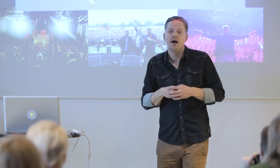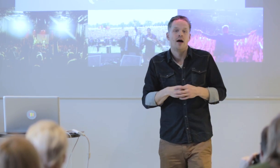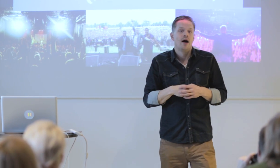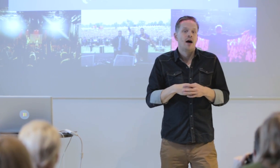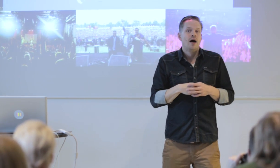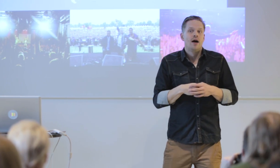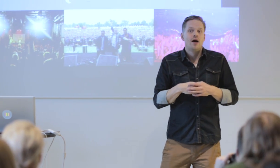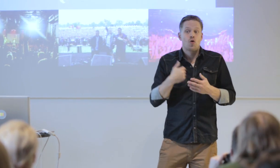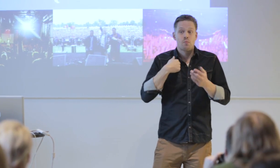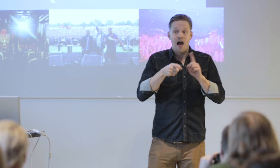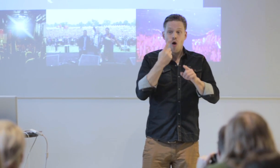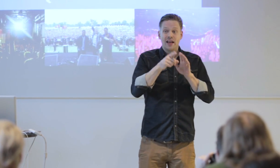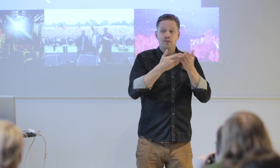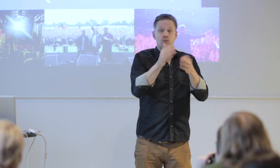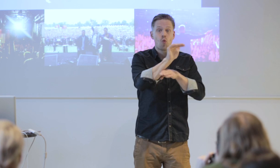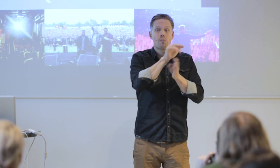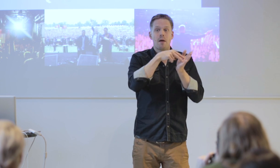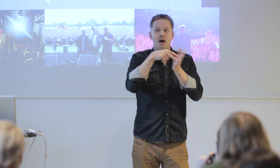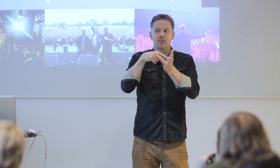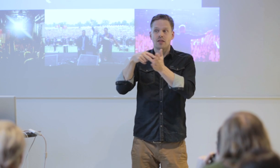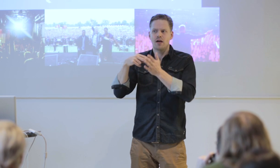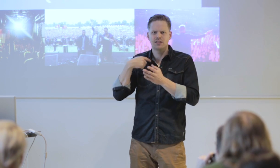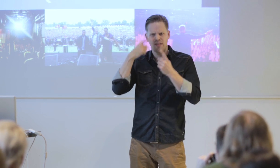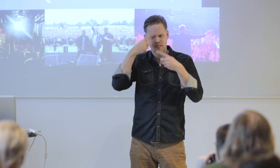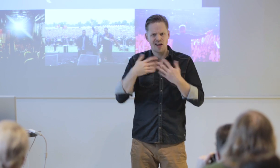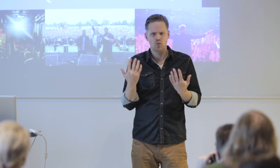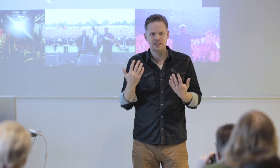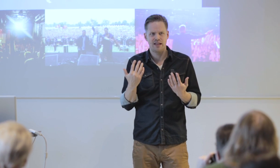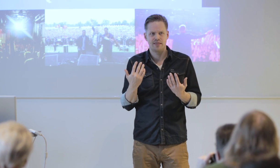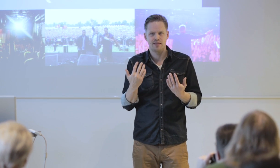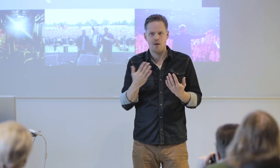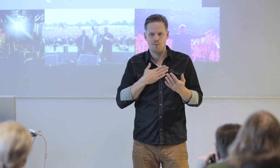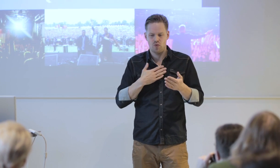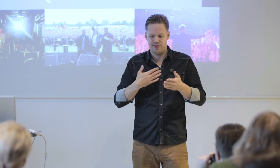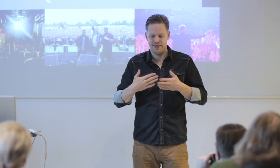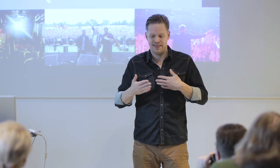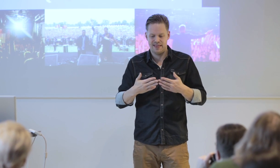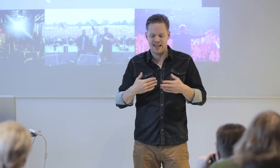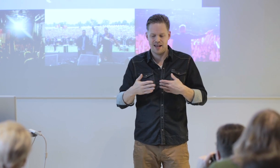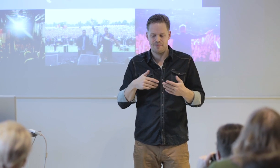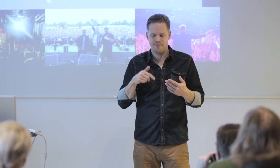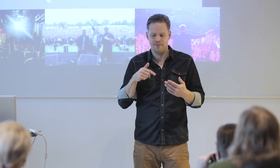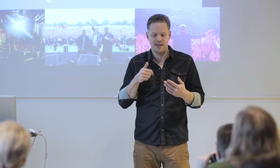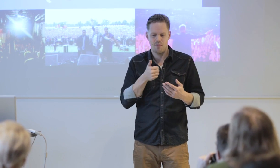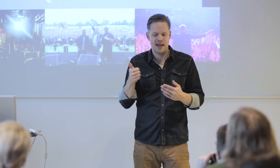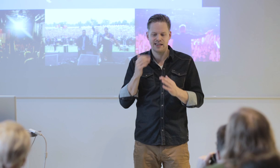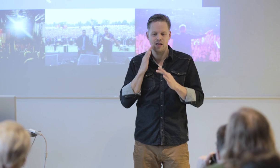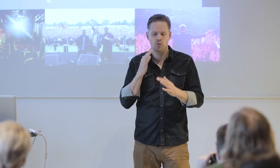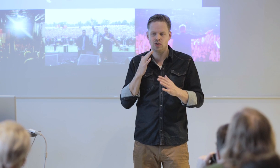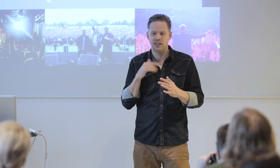3,000-4,000 people there. So when I started doing these travels abroad, I was thinking about what I'm doing. It's